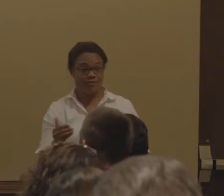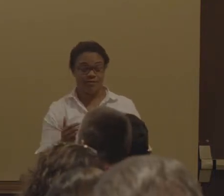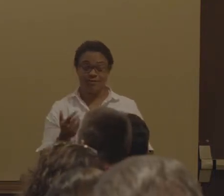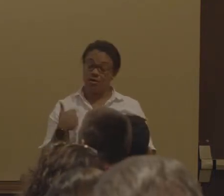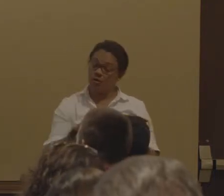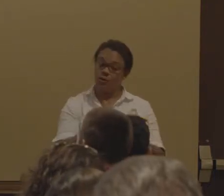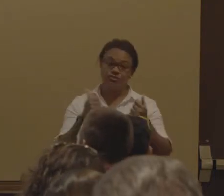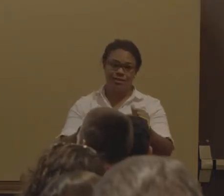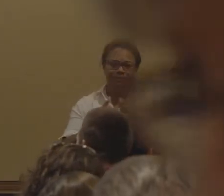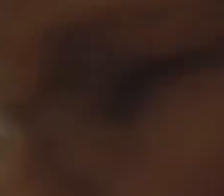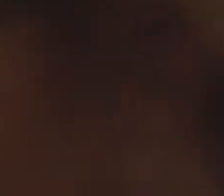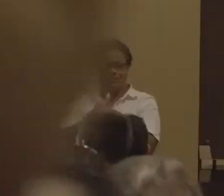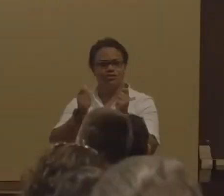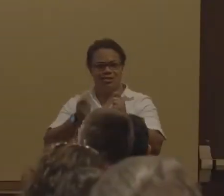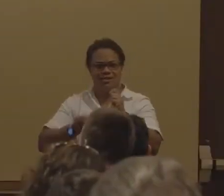to stay on top of that.